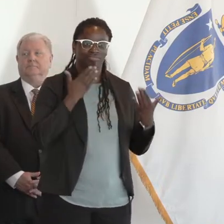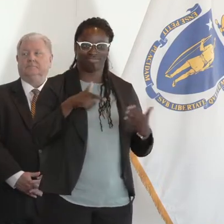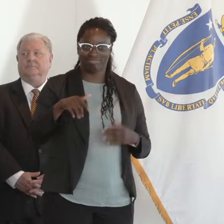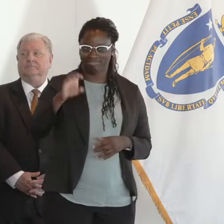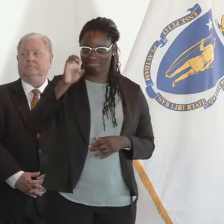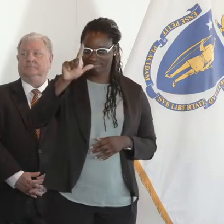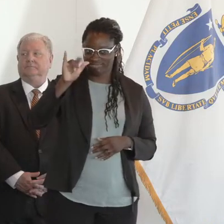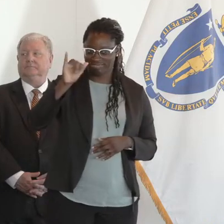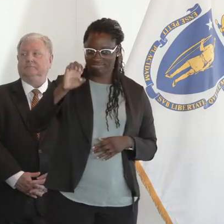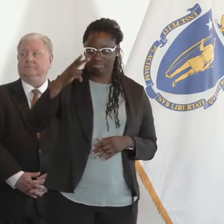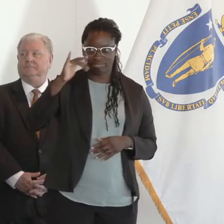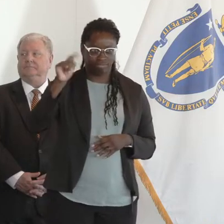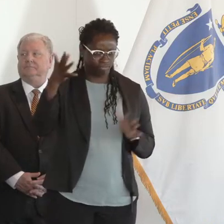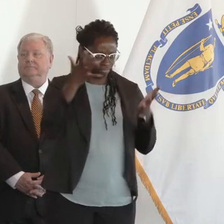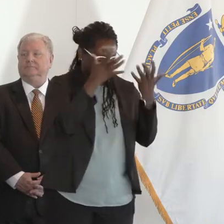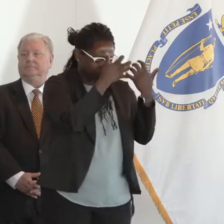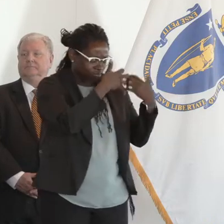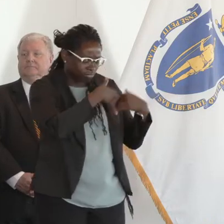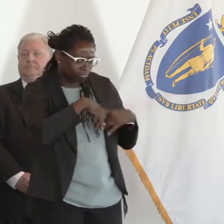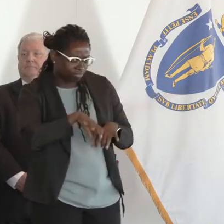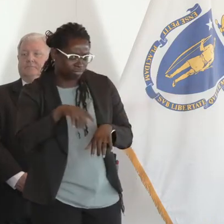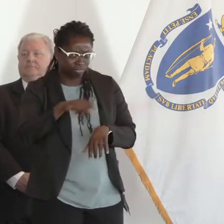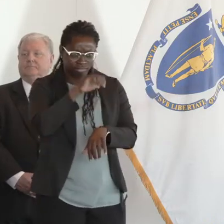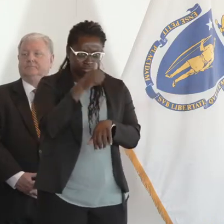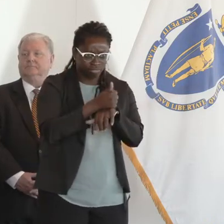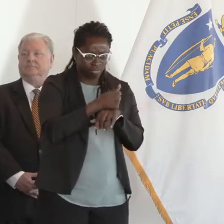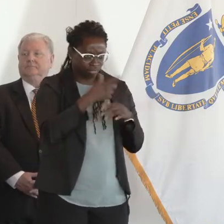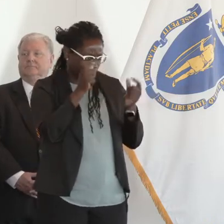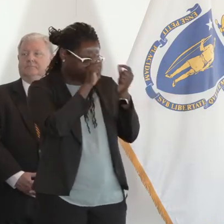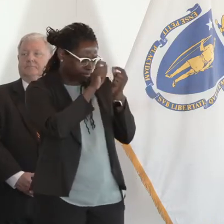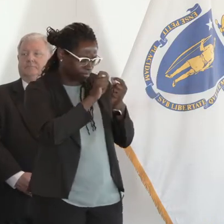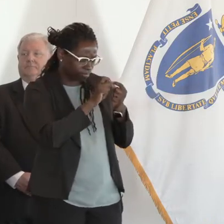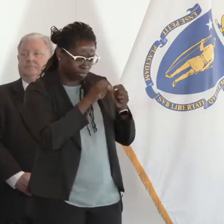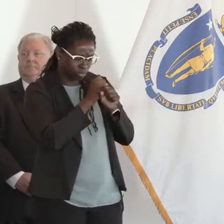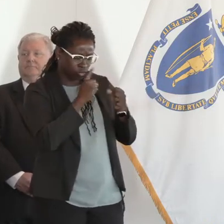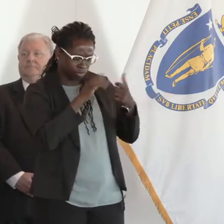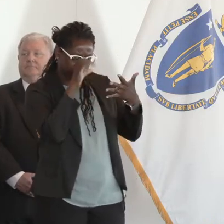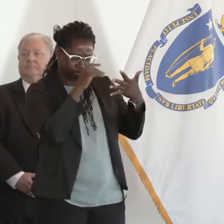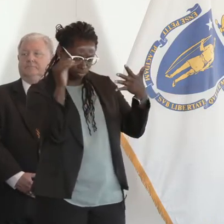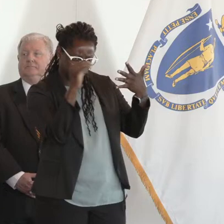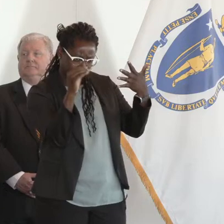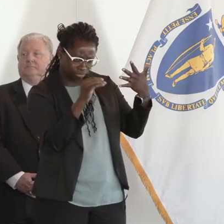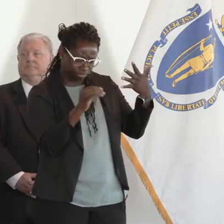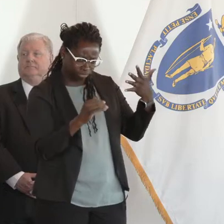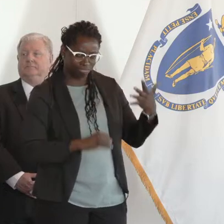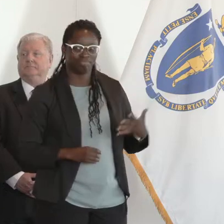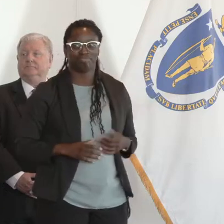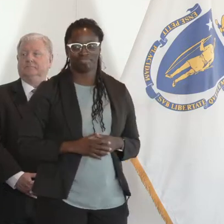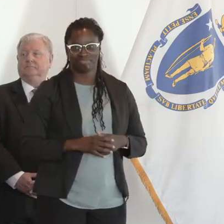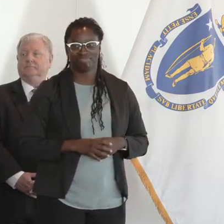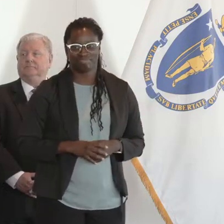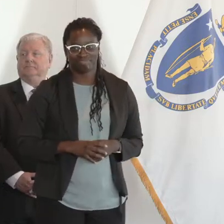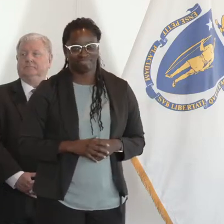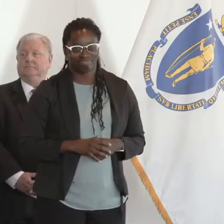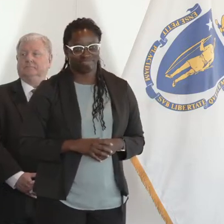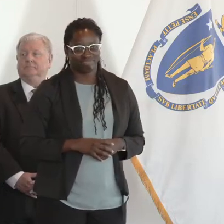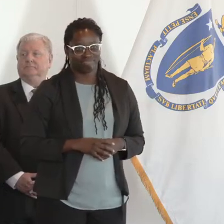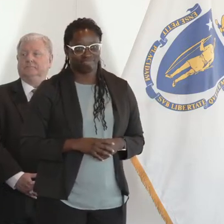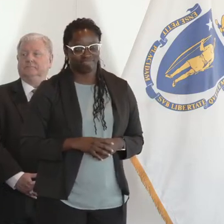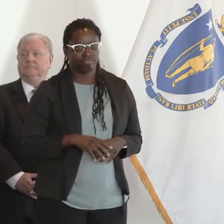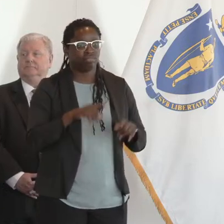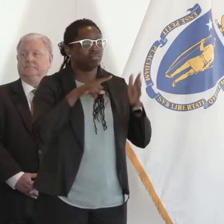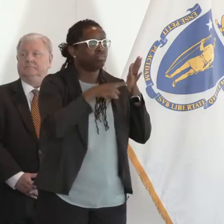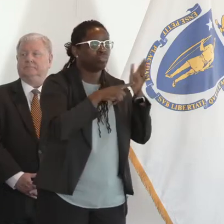put on all the logistics the last couple of days. Look, together we represent different places, different